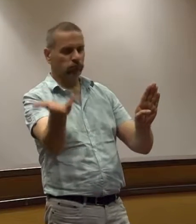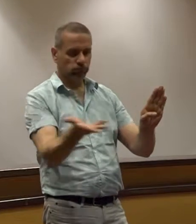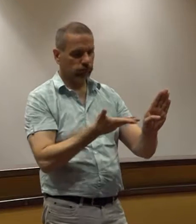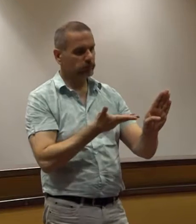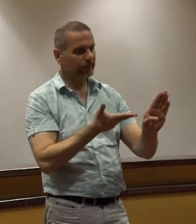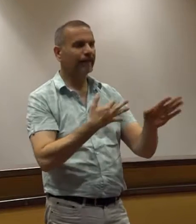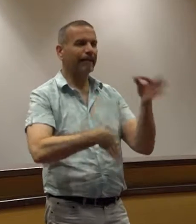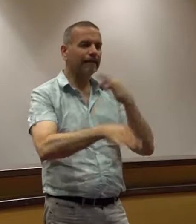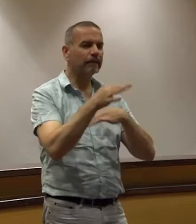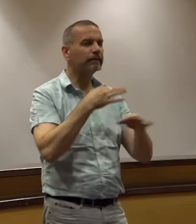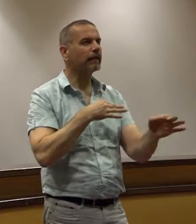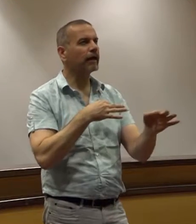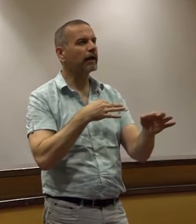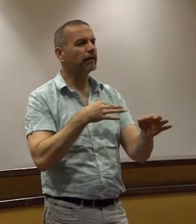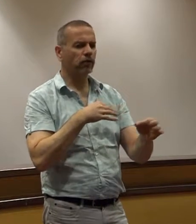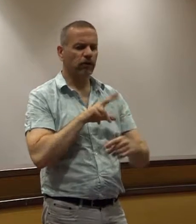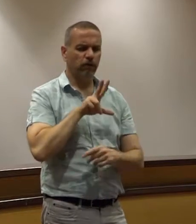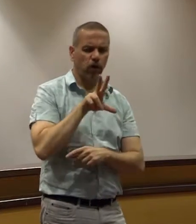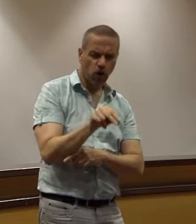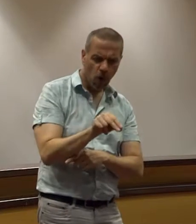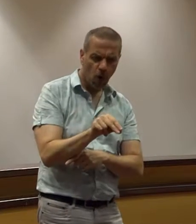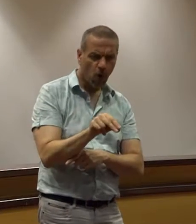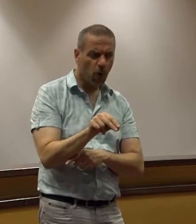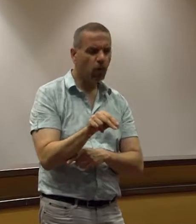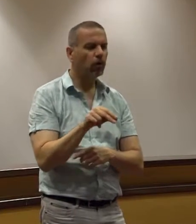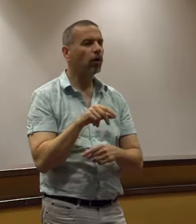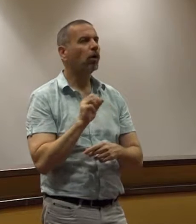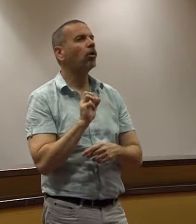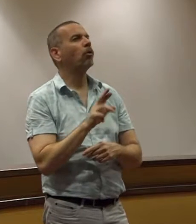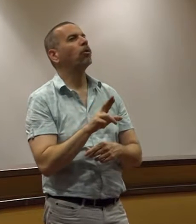of, for example, a no, or